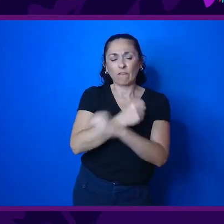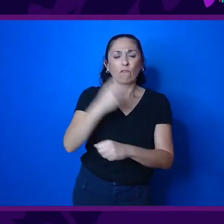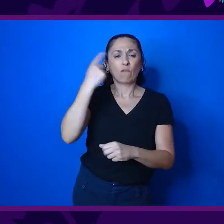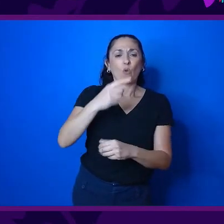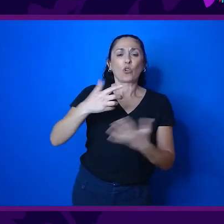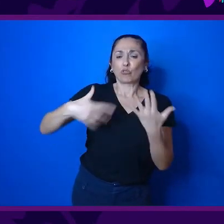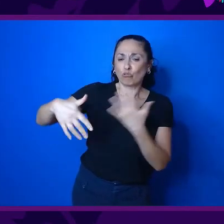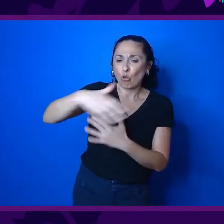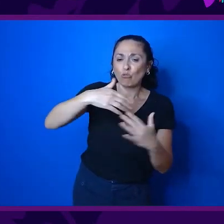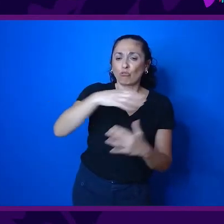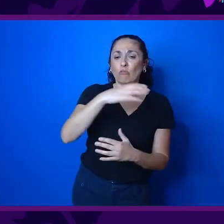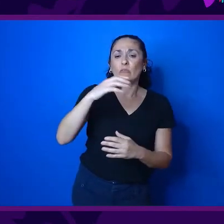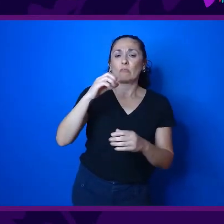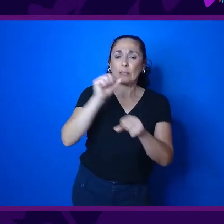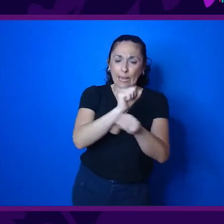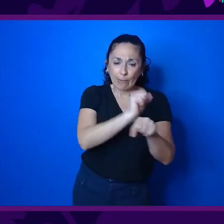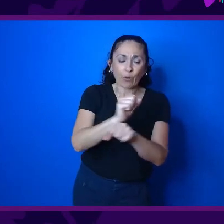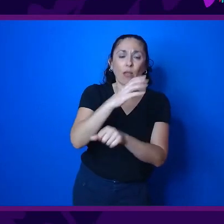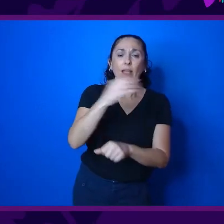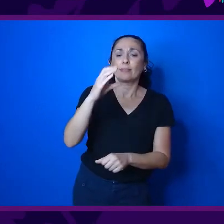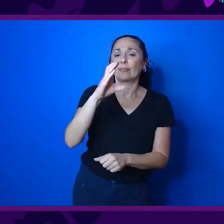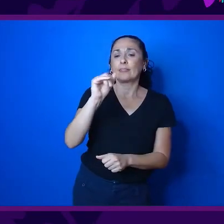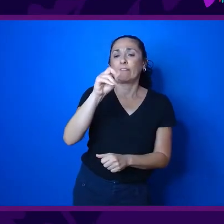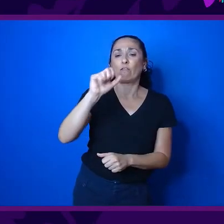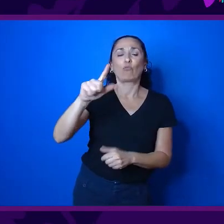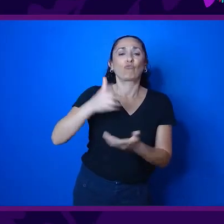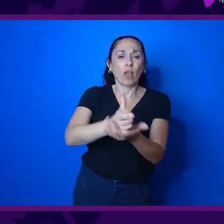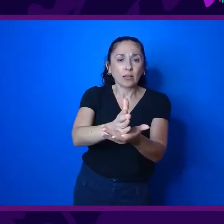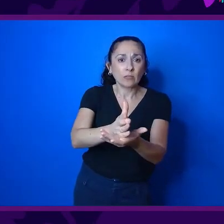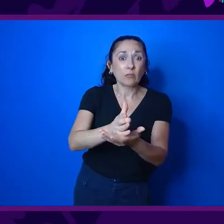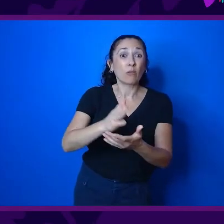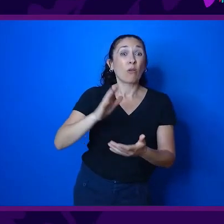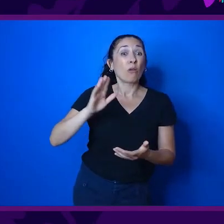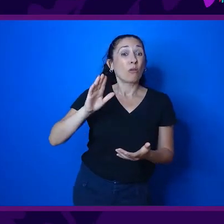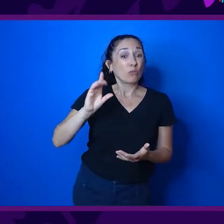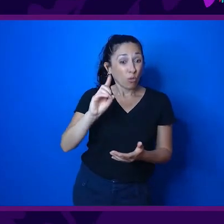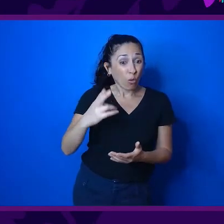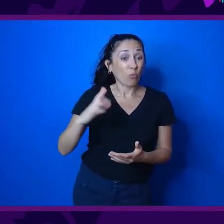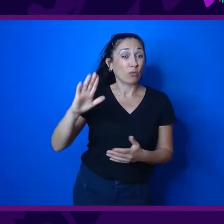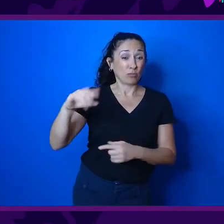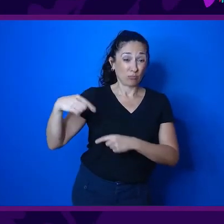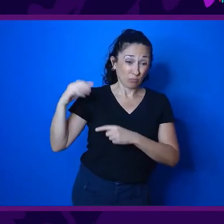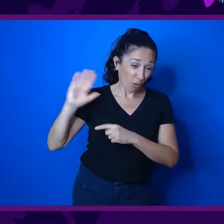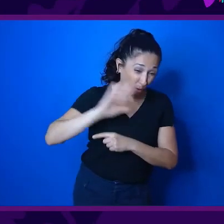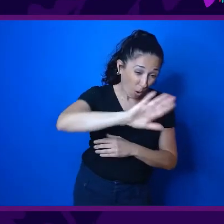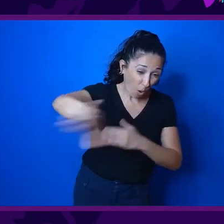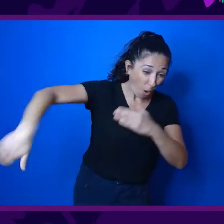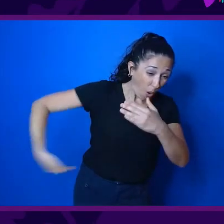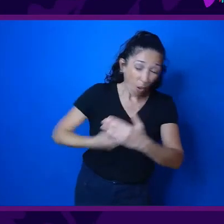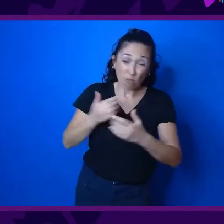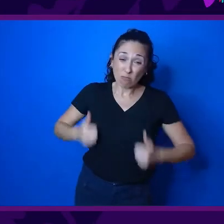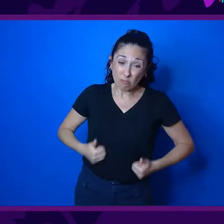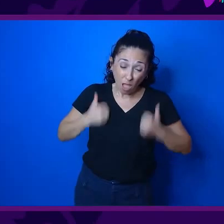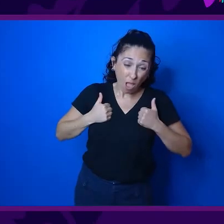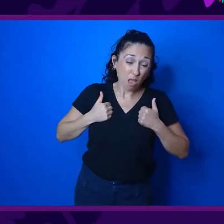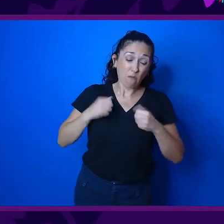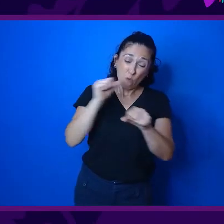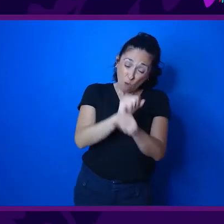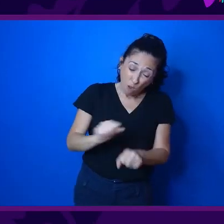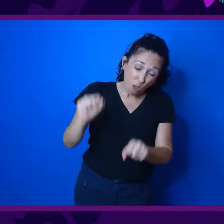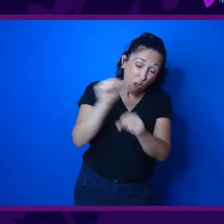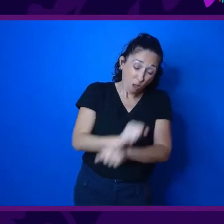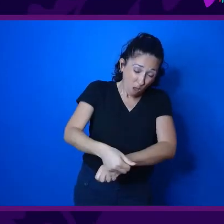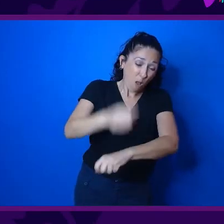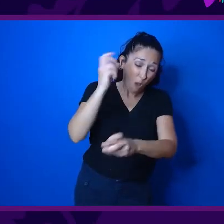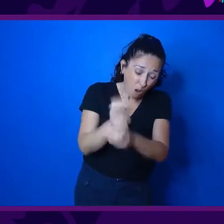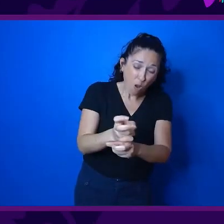rights. Dolores has worked her entire life to improve social and economic conditions for farm workers